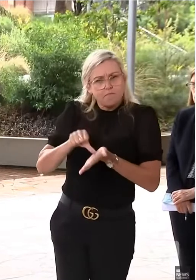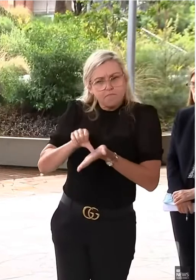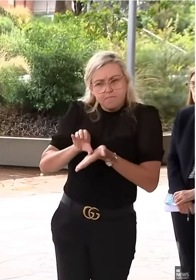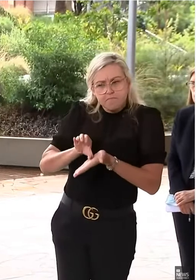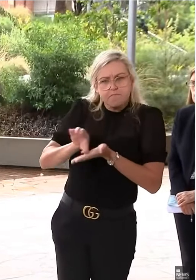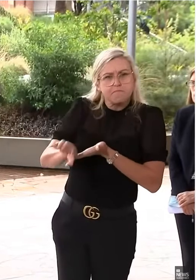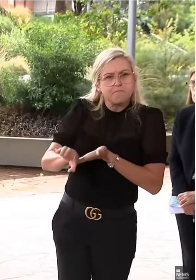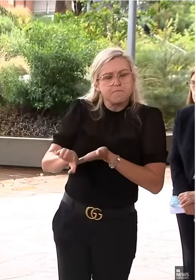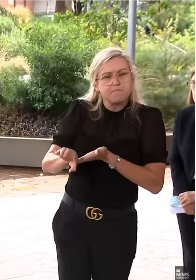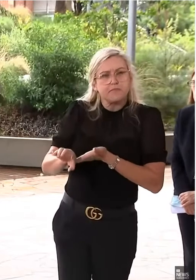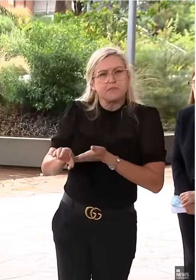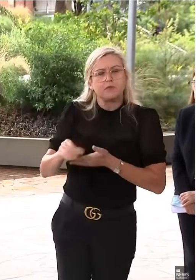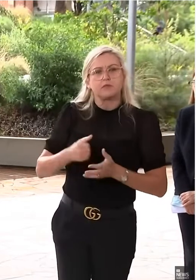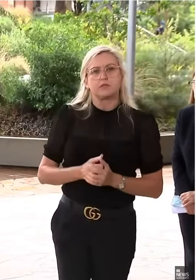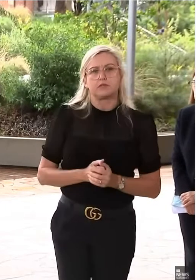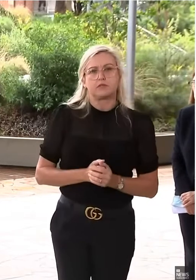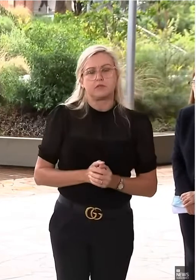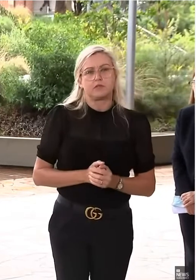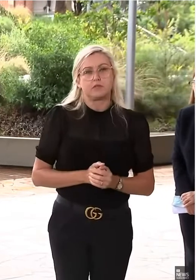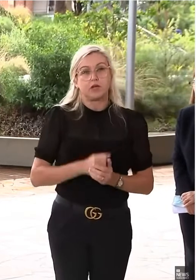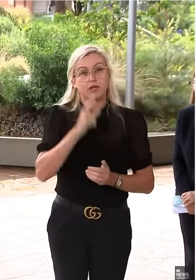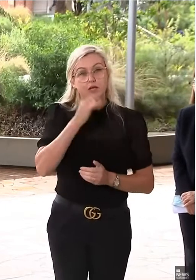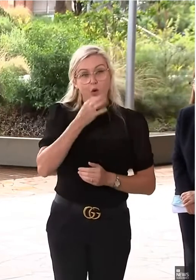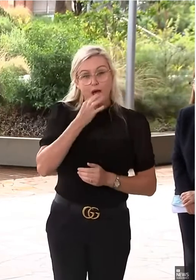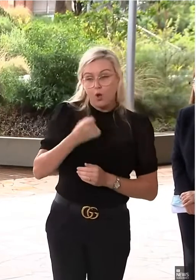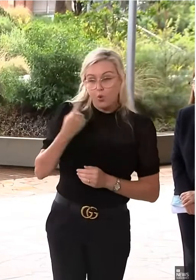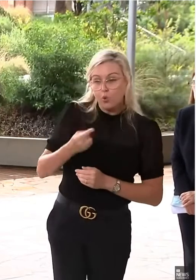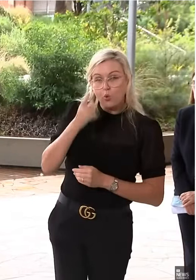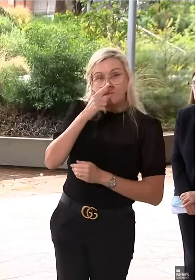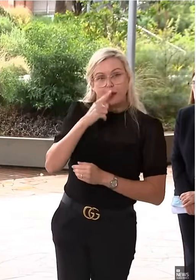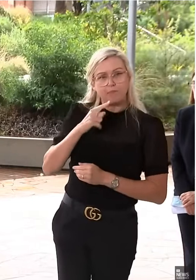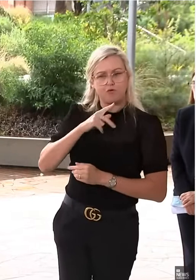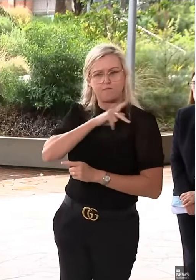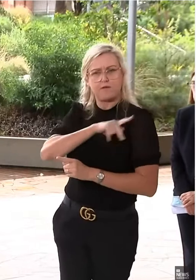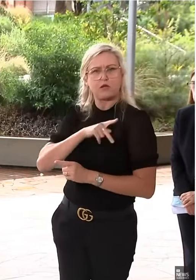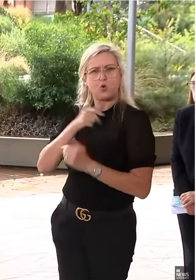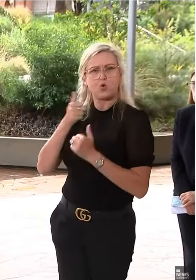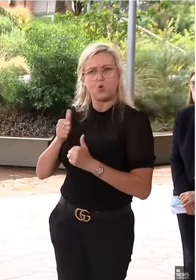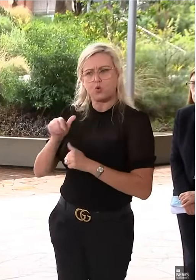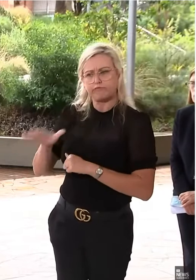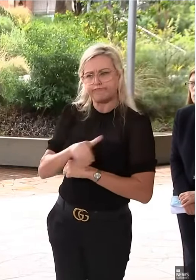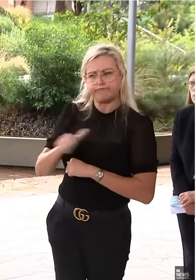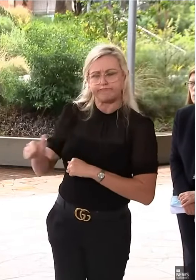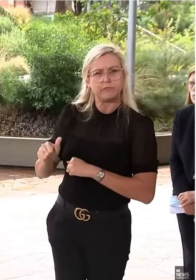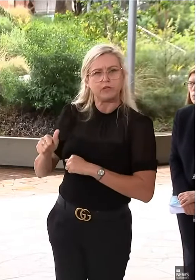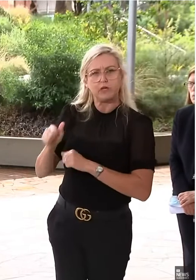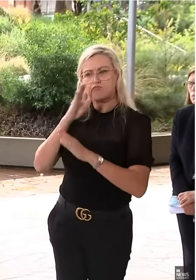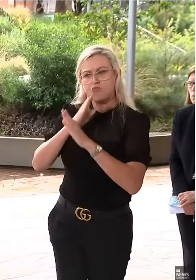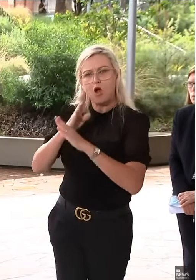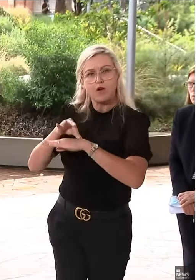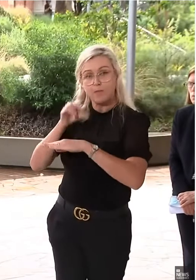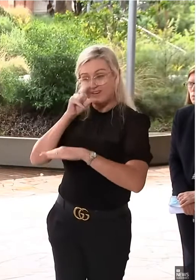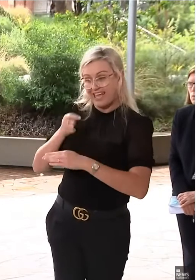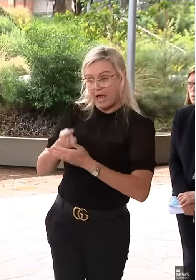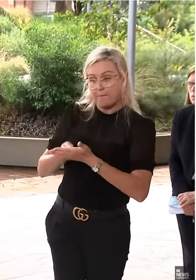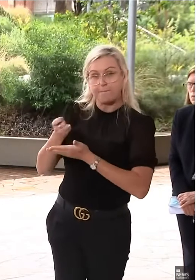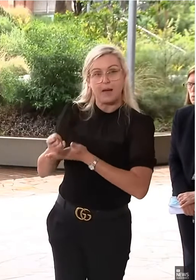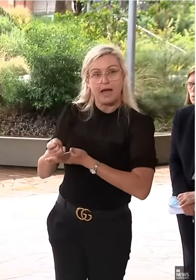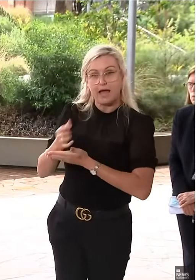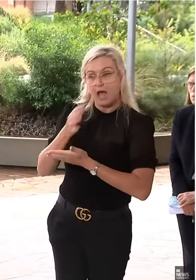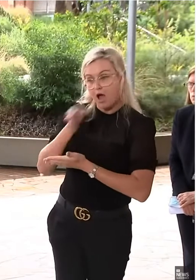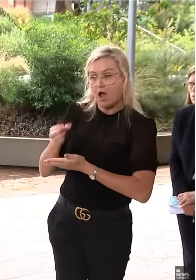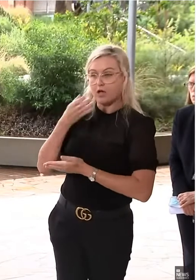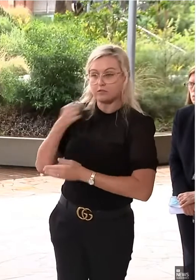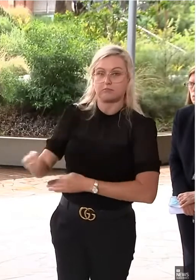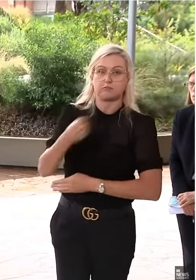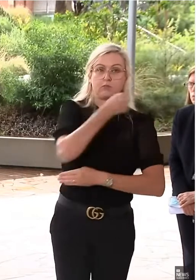that aren't working on the front line to come across and use their expertise on the front line with work with so much of the work person? Look, the current arrangements